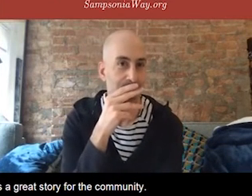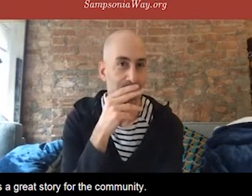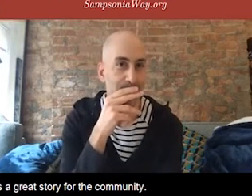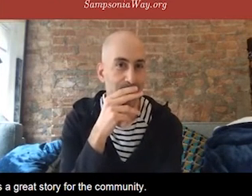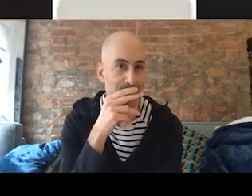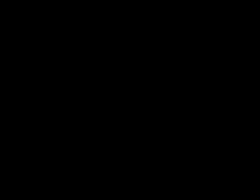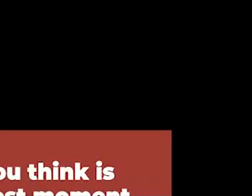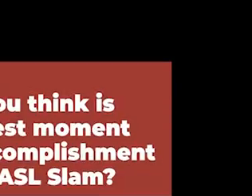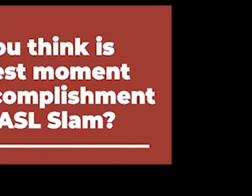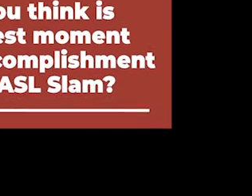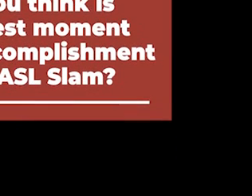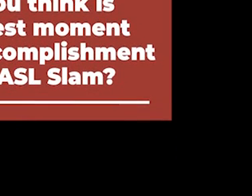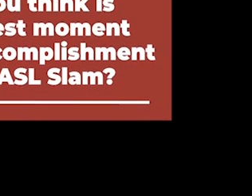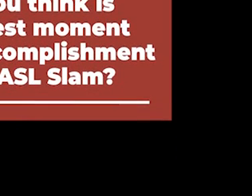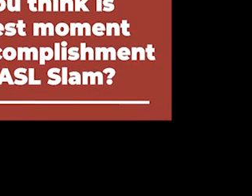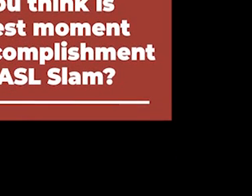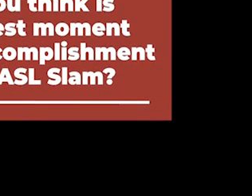for the community.